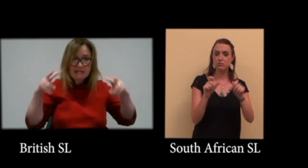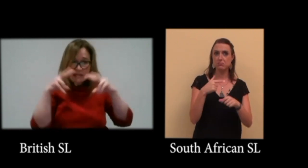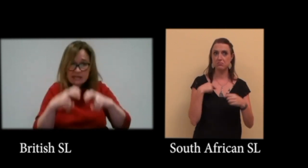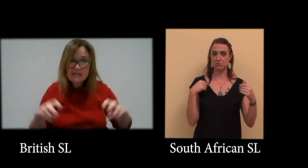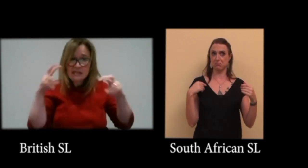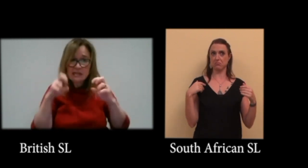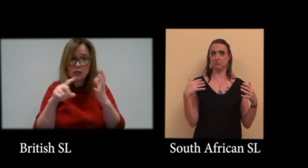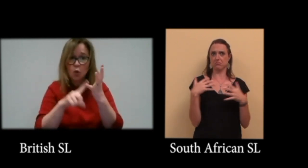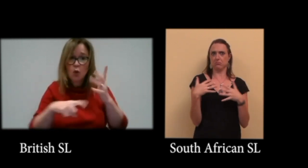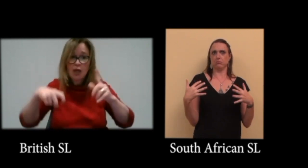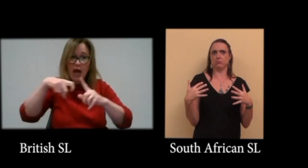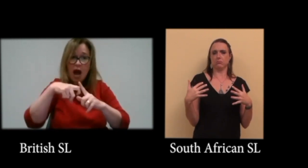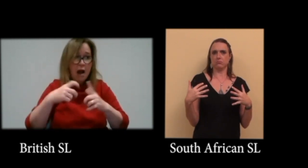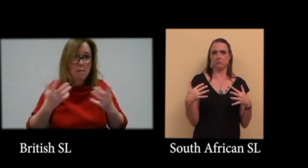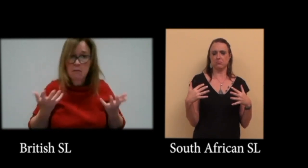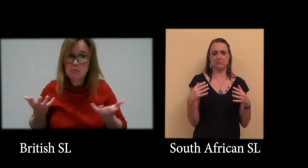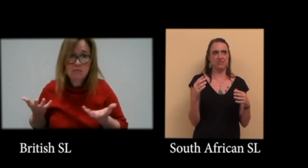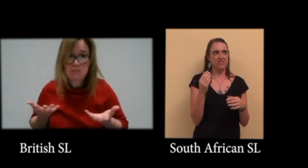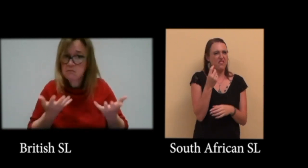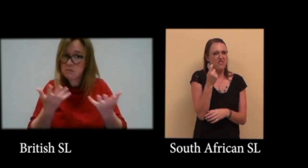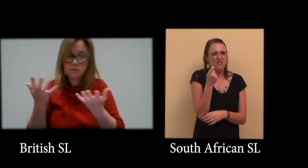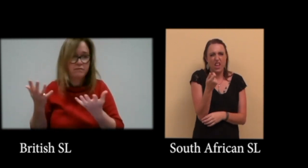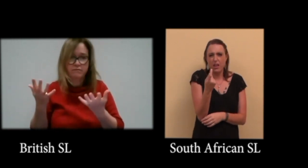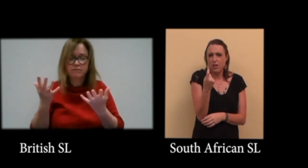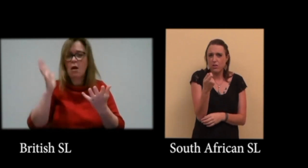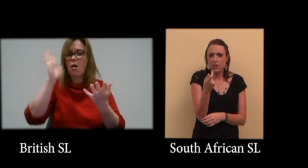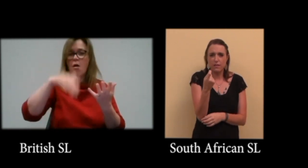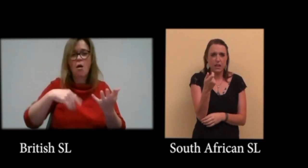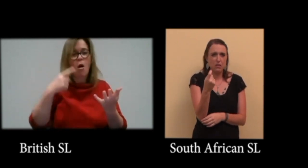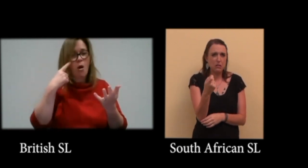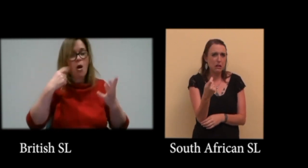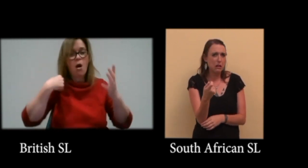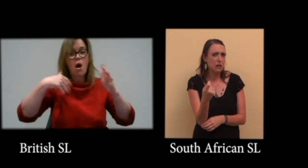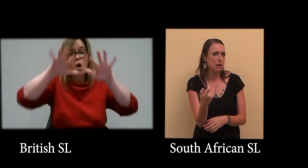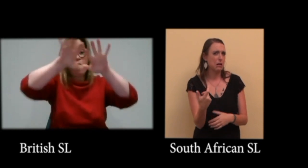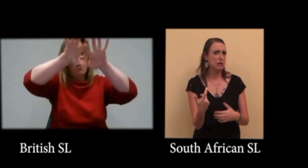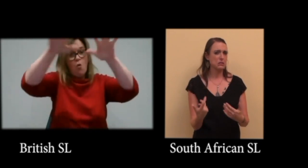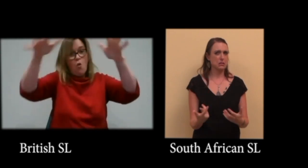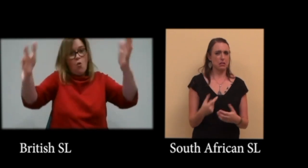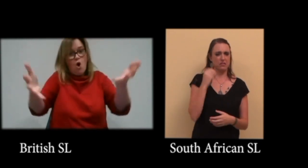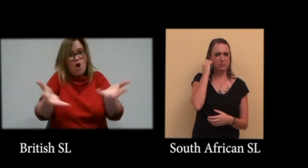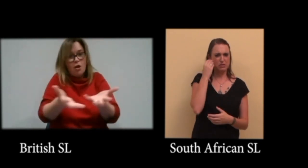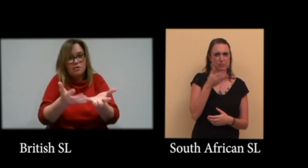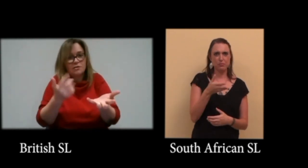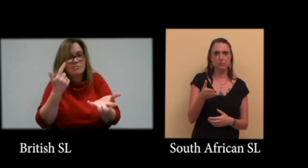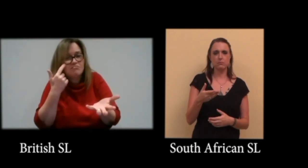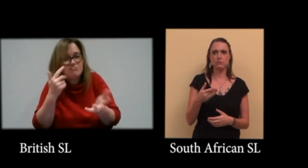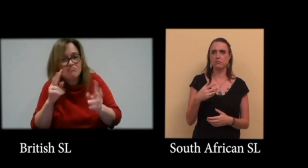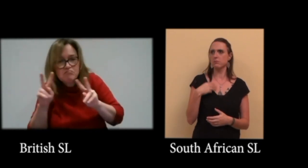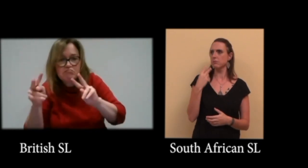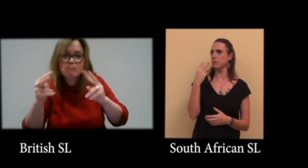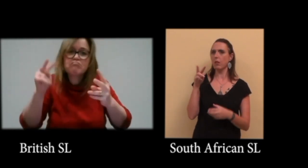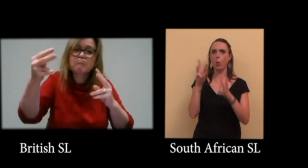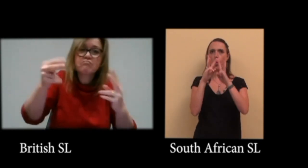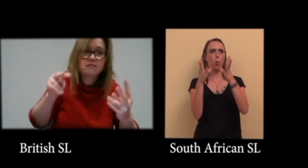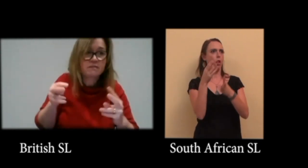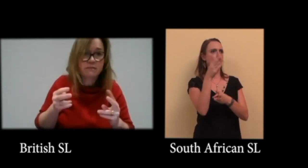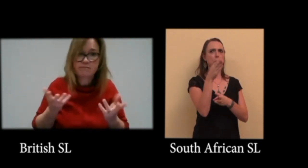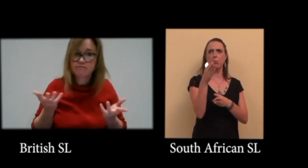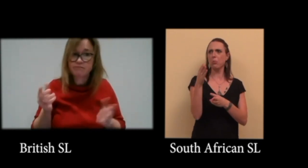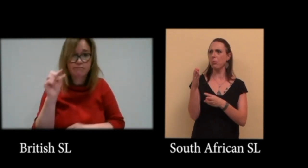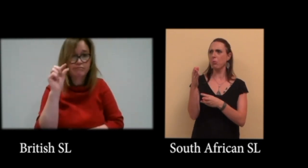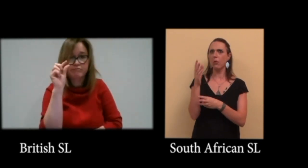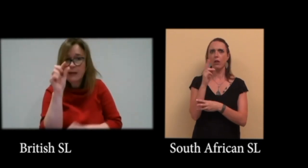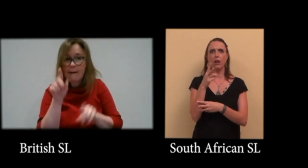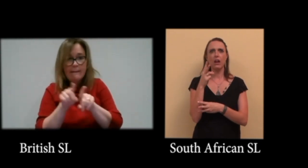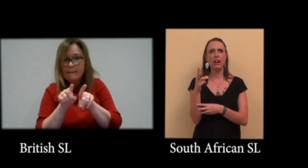any other researchers. And I was surprised to say that there was nothing or very, very, very little. So I